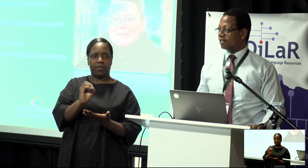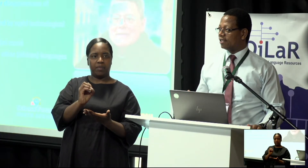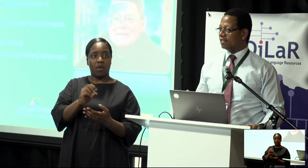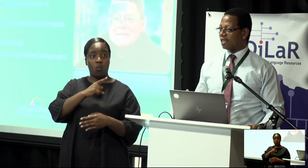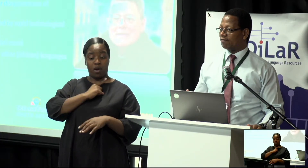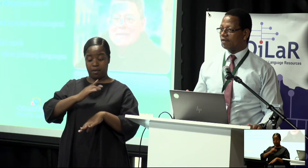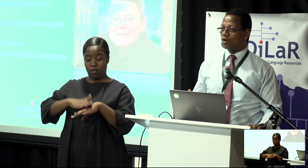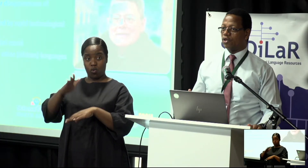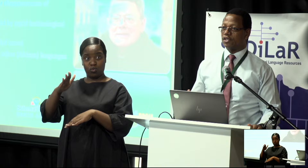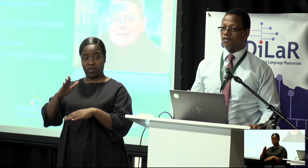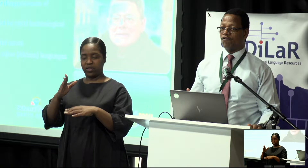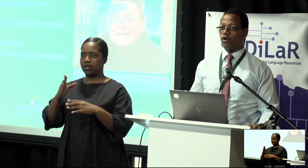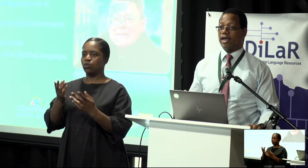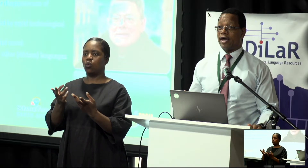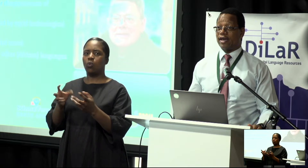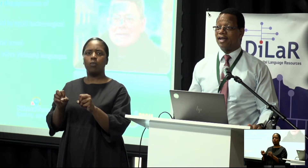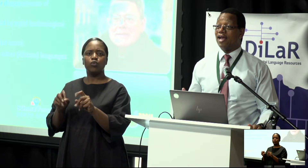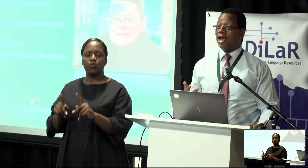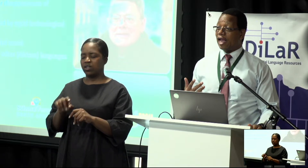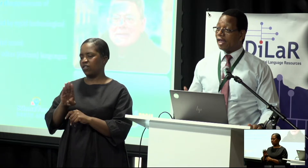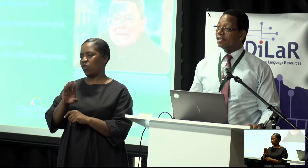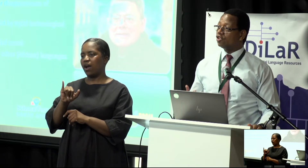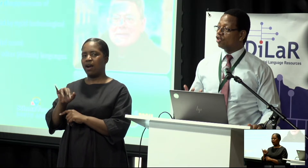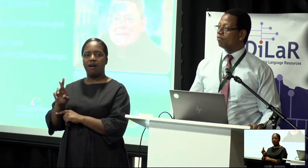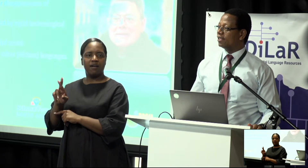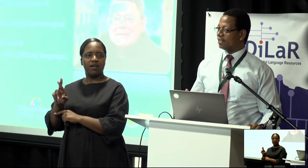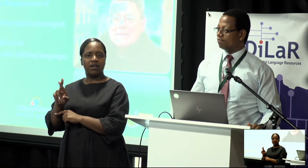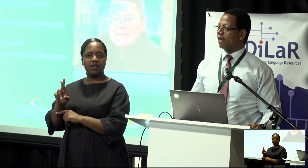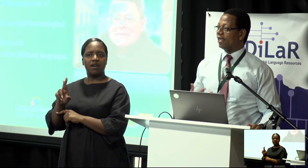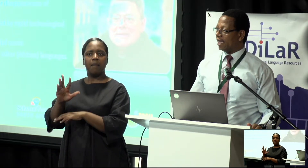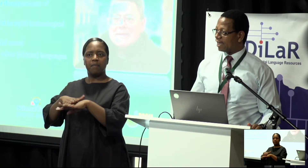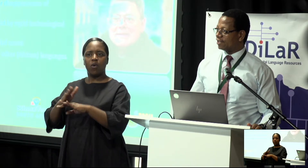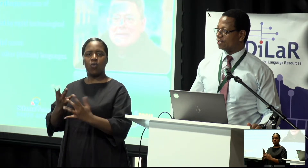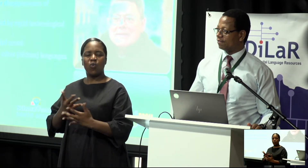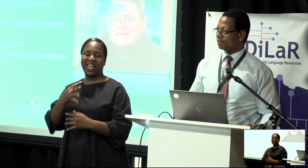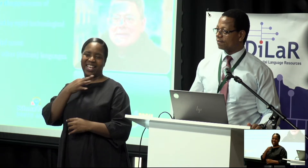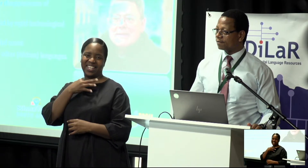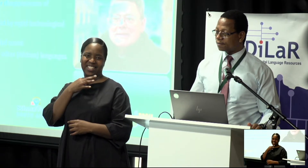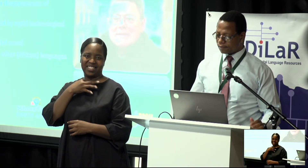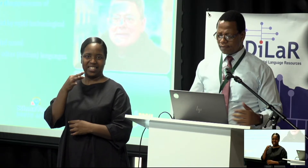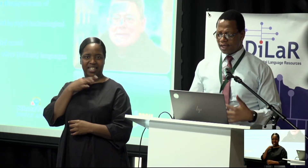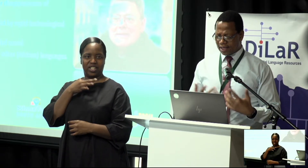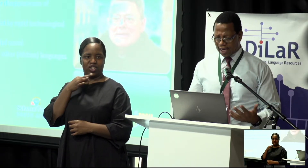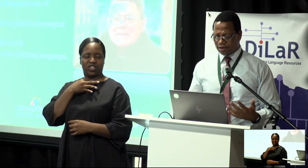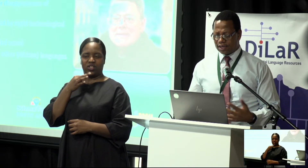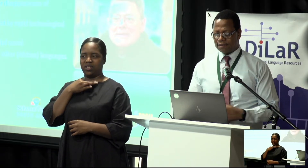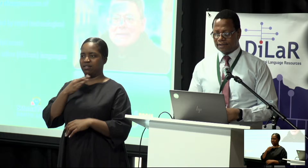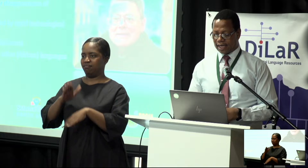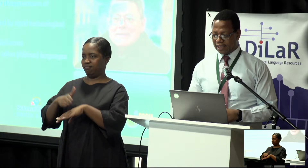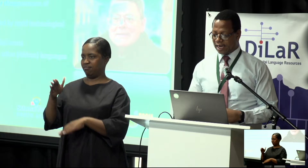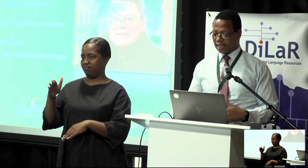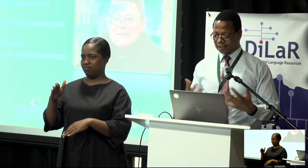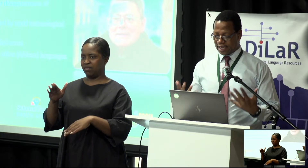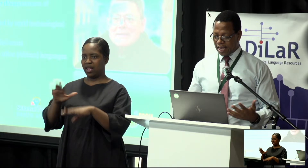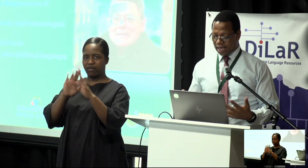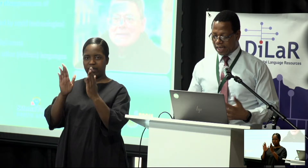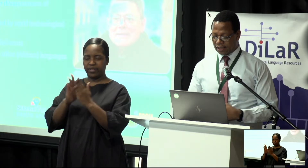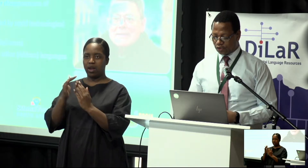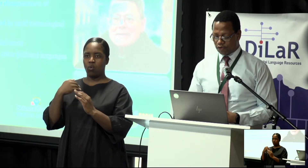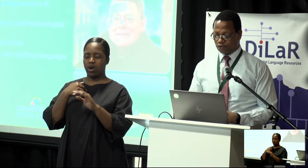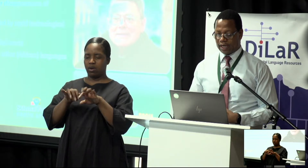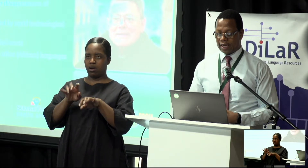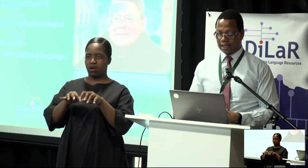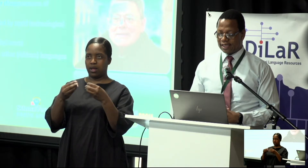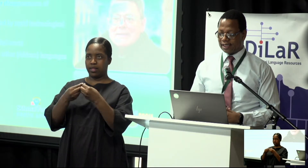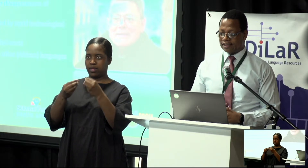infrastructure that presents itself in the context of 4IR is dominated by English. The algorithms are in English.